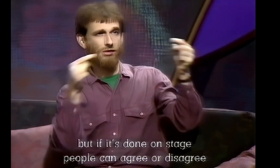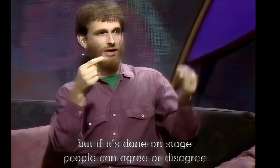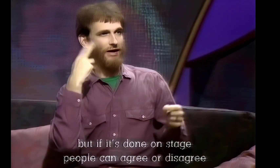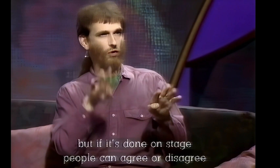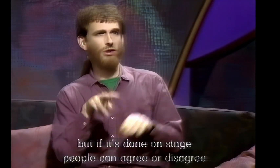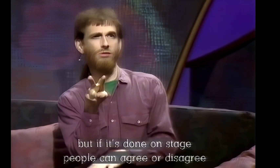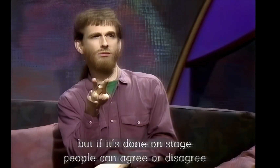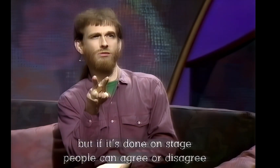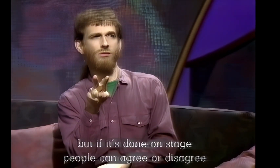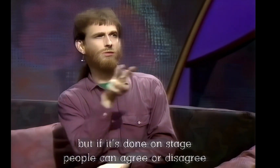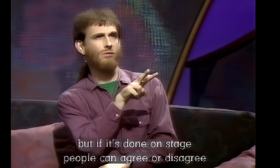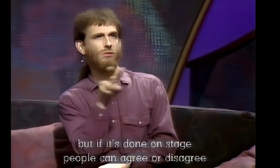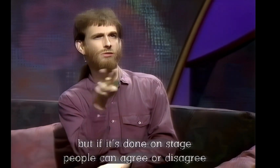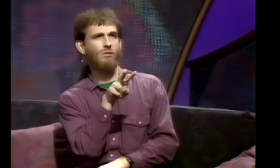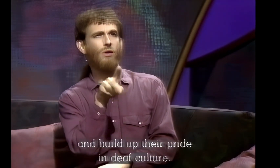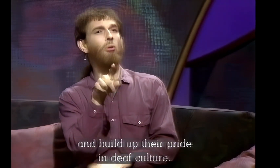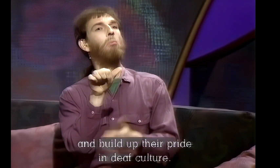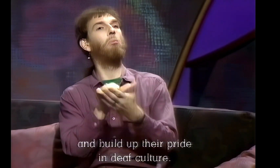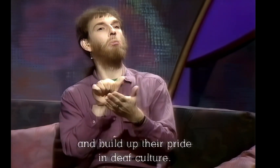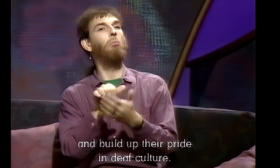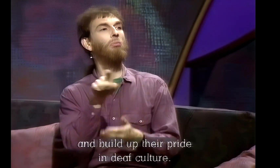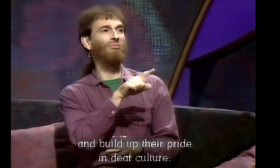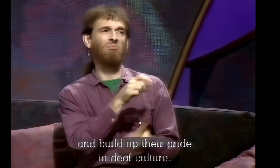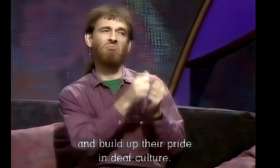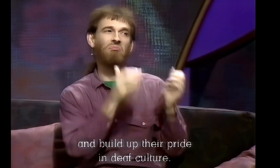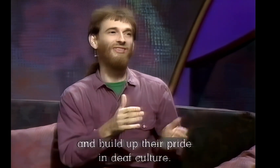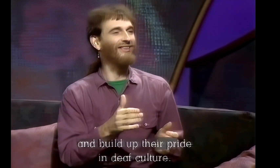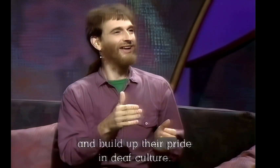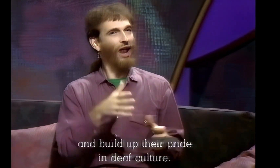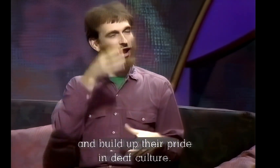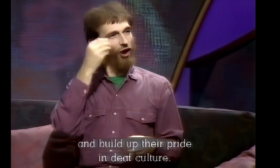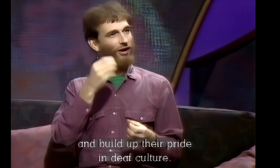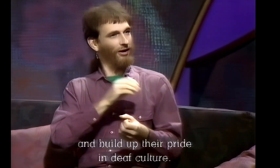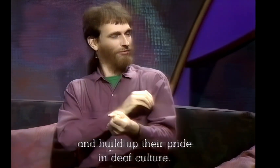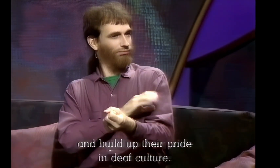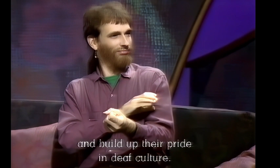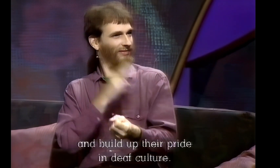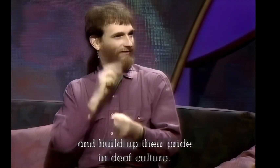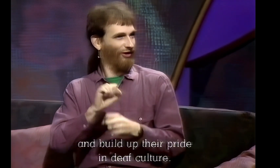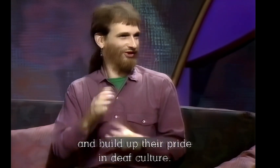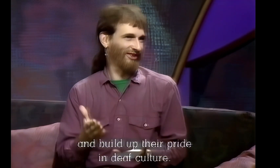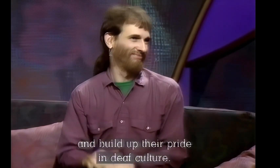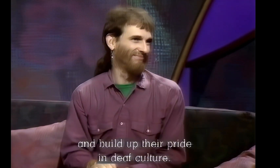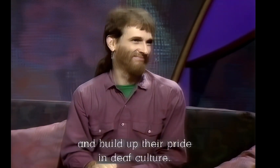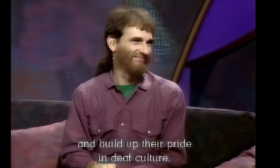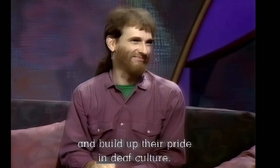have different people playing different parts and do it about culture, and people can agree and disagree with one side or the other and build up